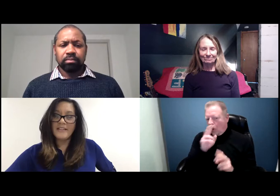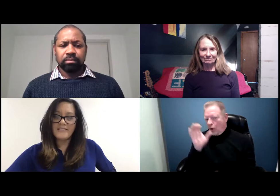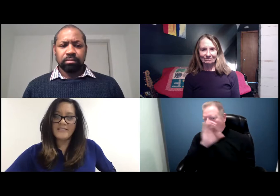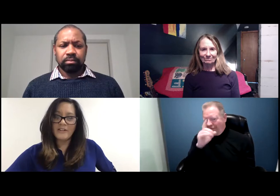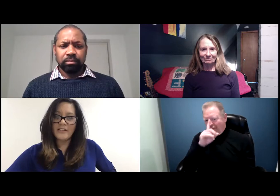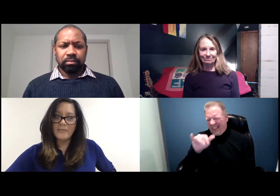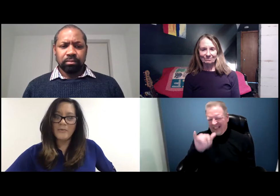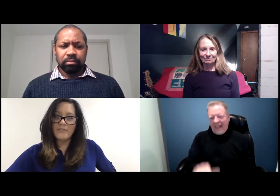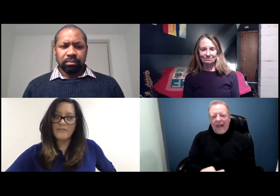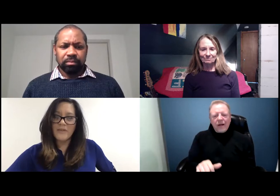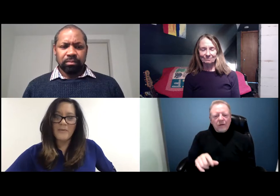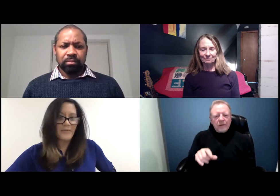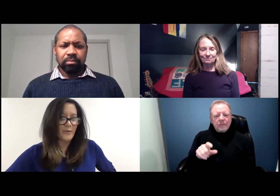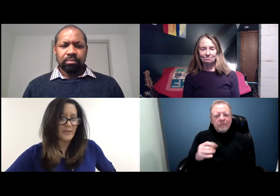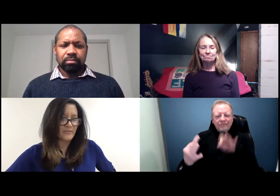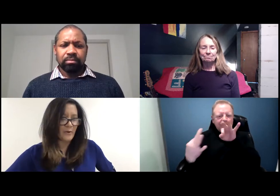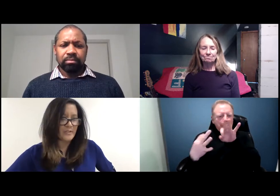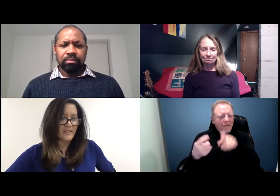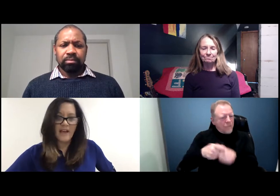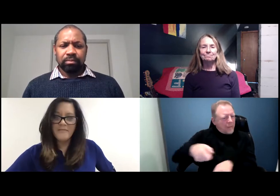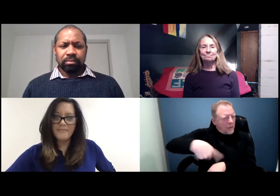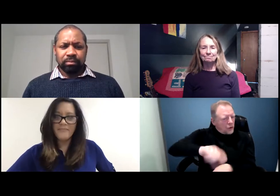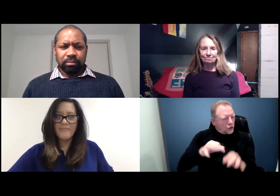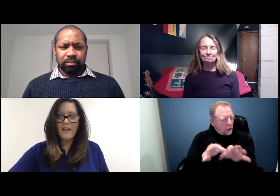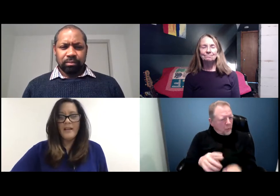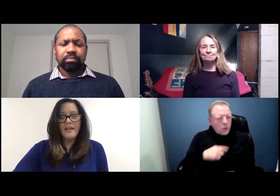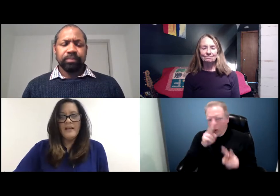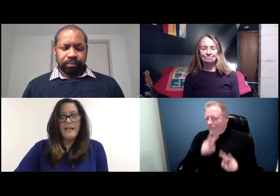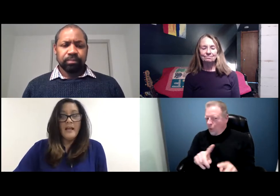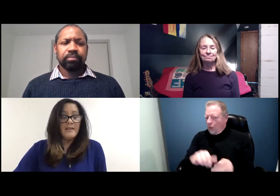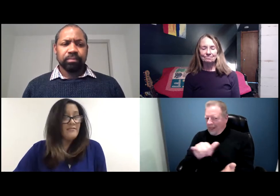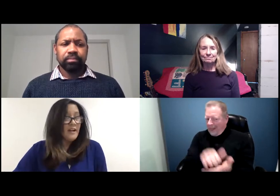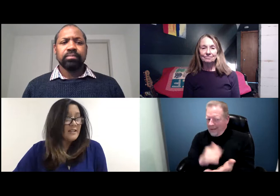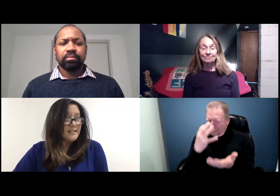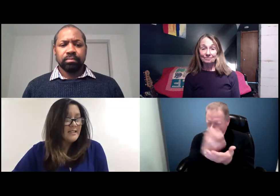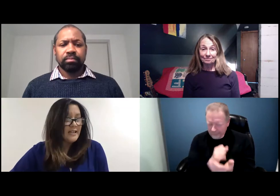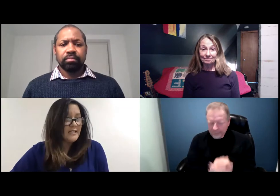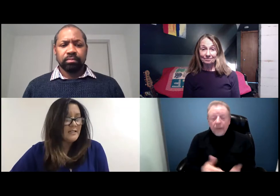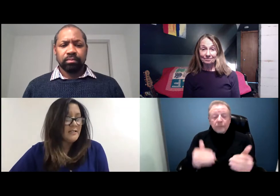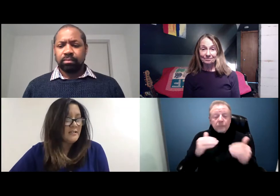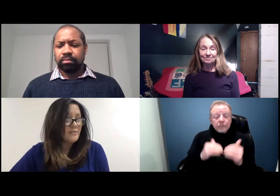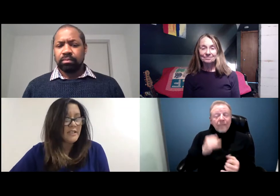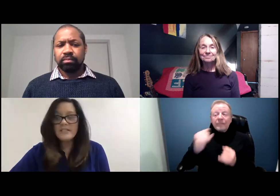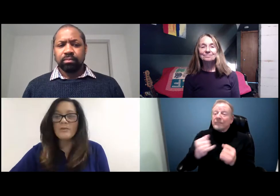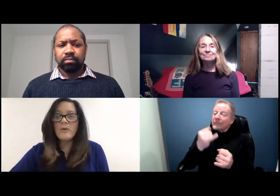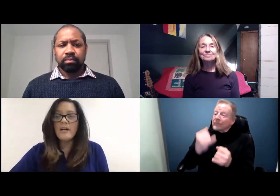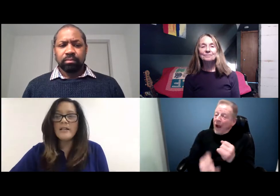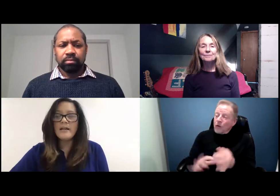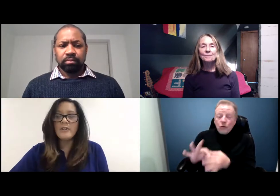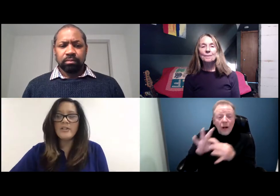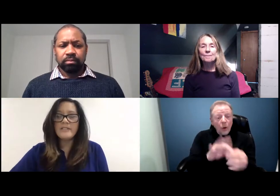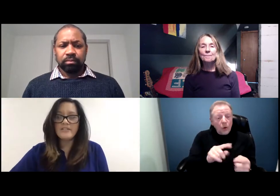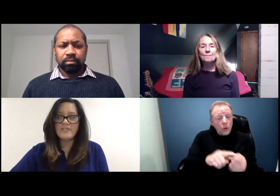that necessary input from them. So we look forward to that. And finally, related to